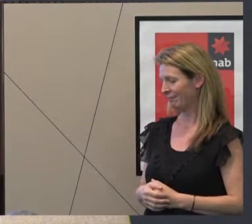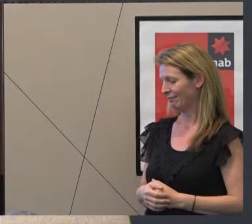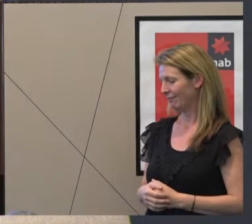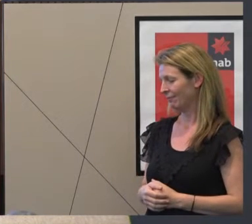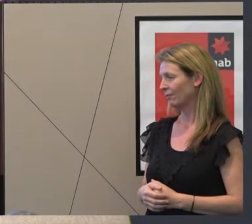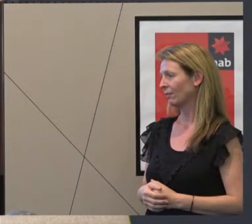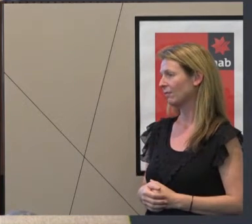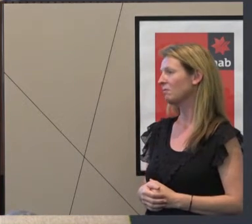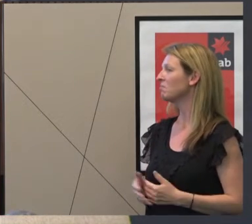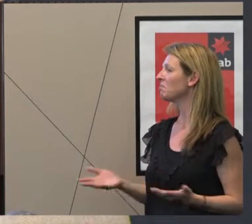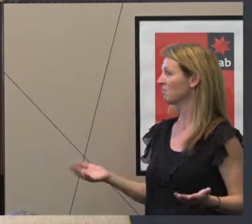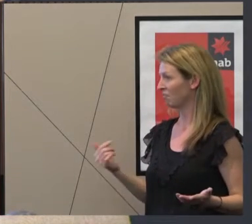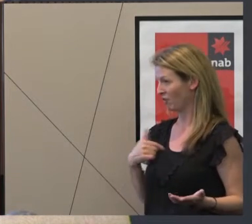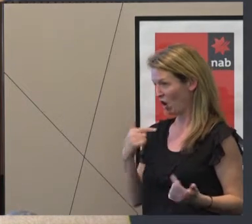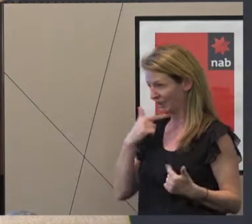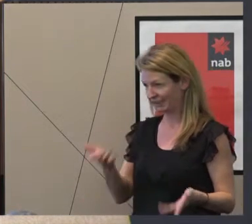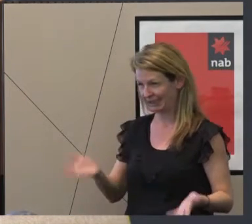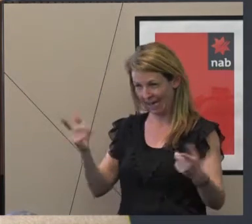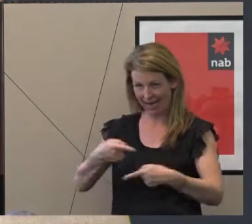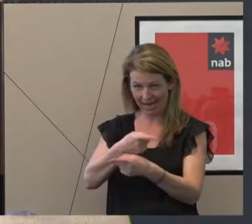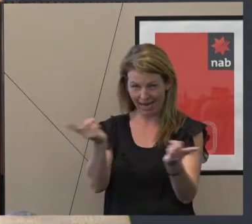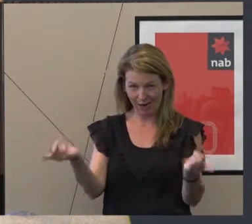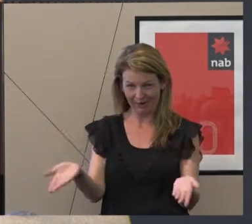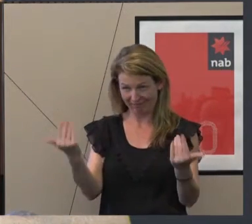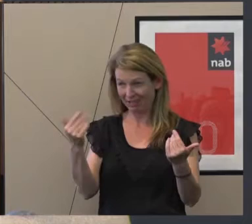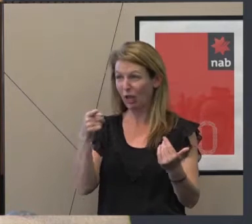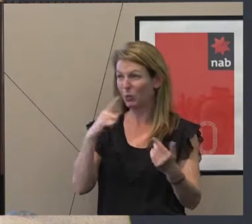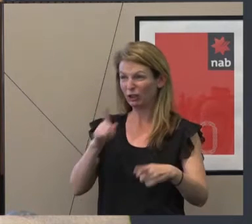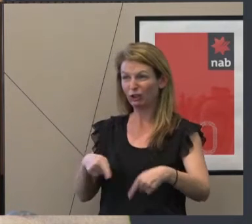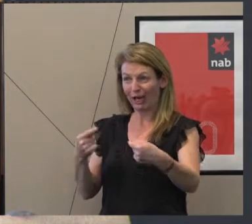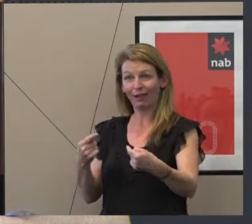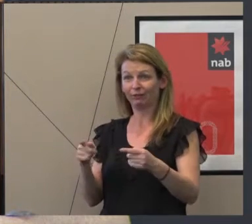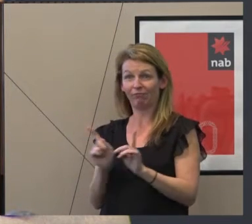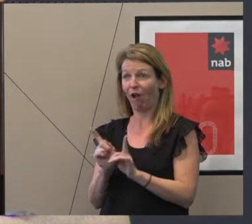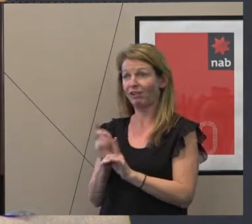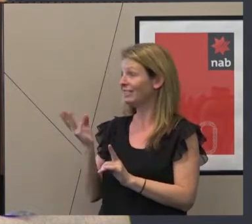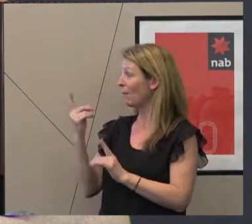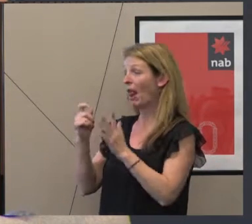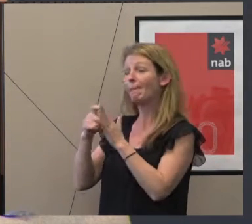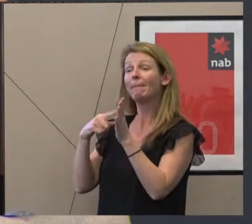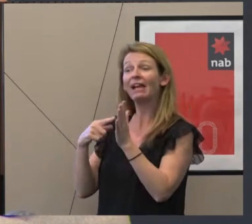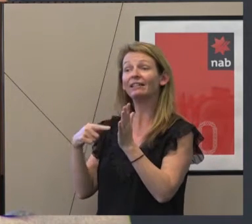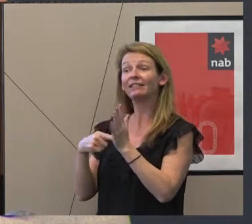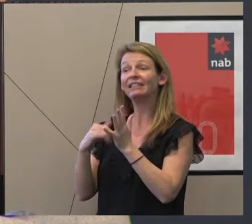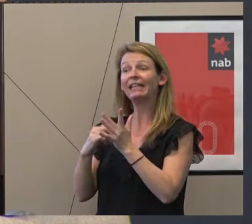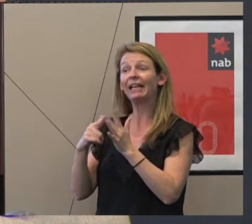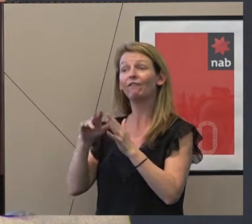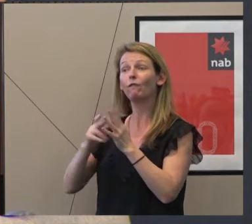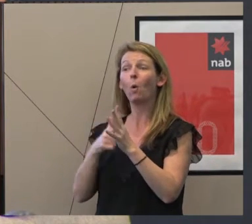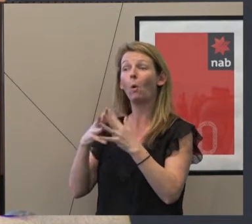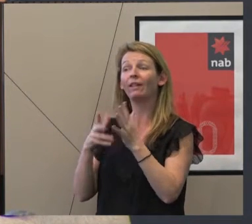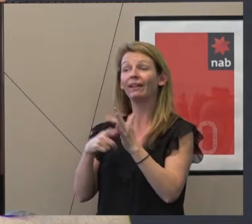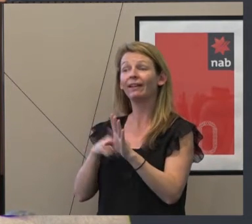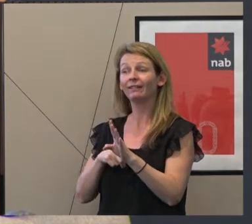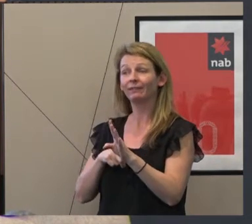I dare anybody in this room to challenge someone like my valued colleague Patsy Frawley with that